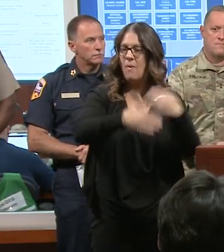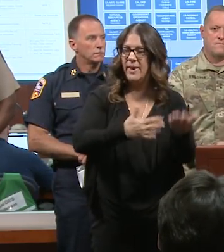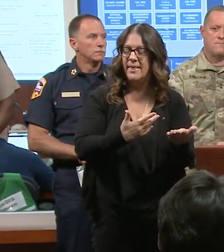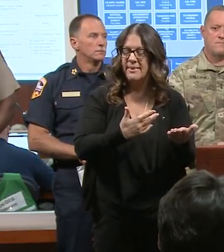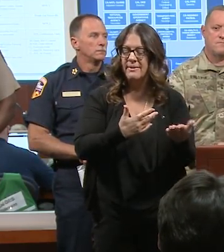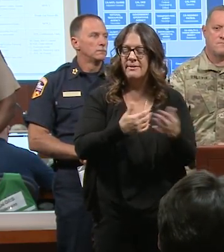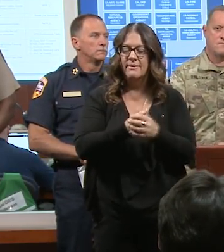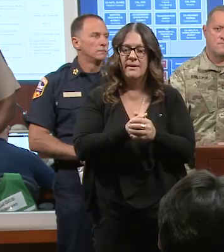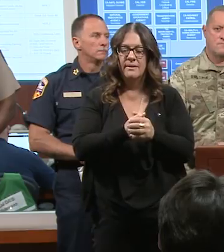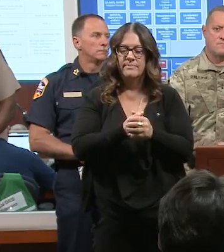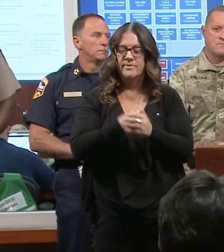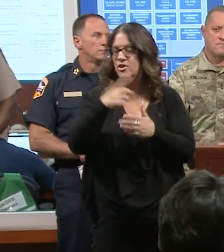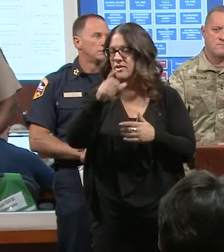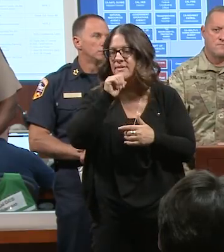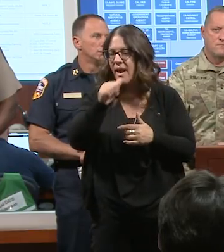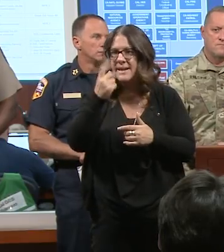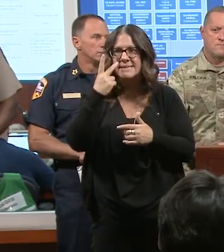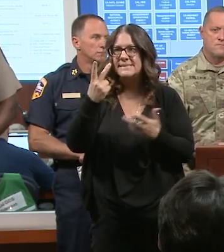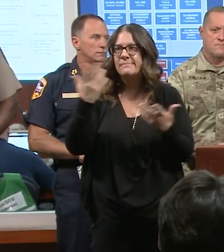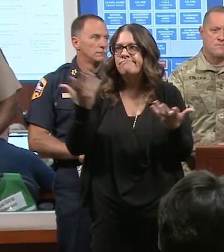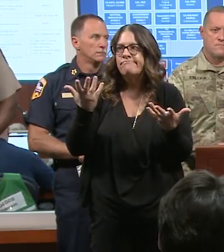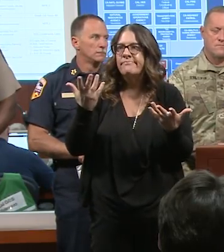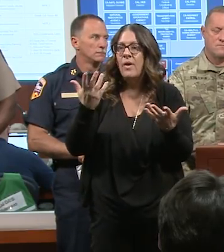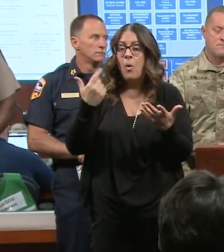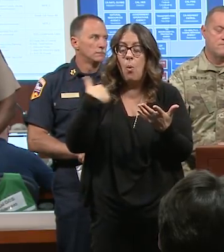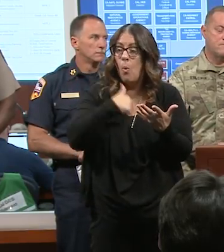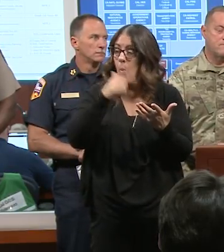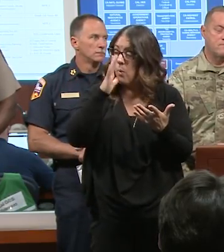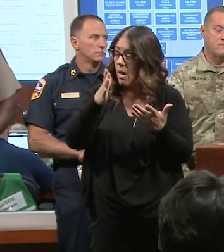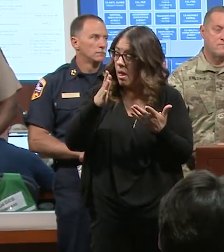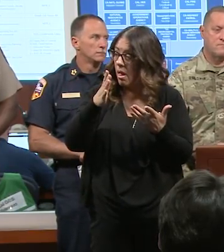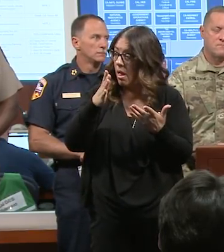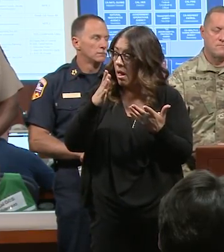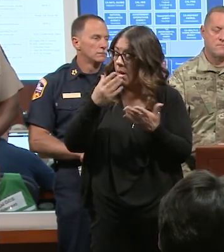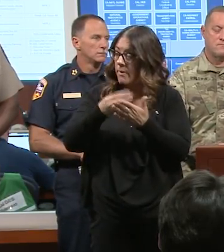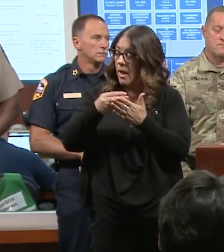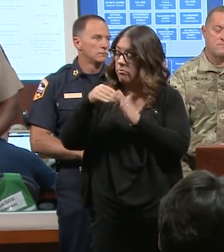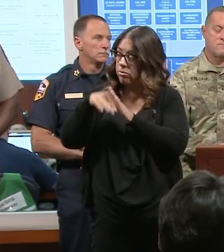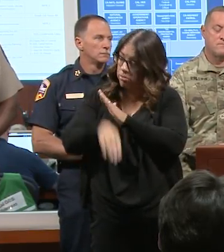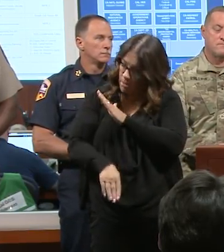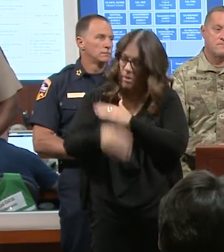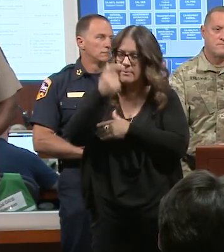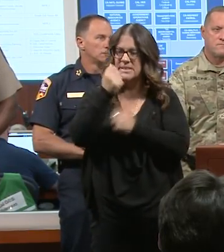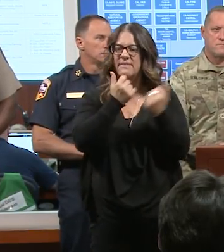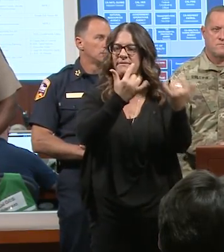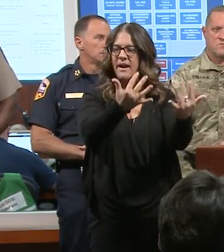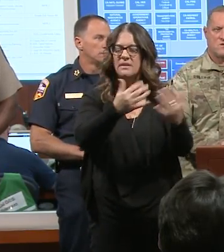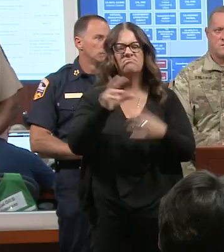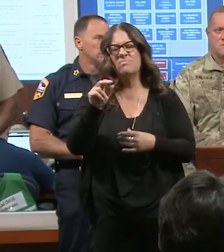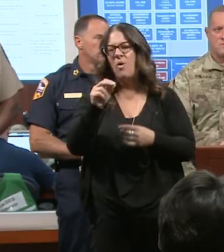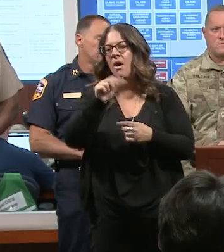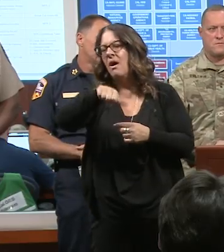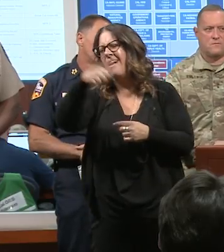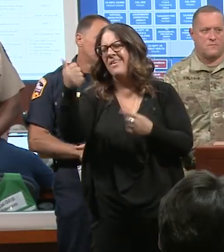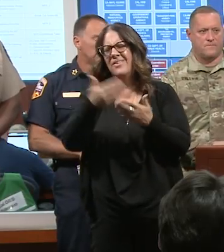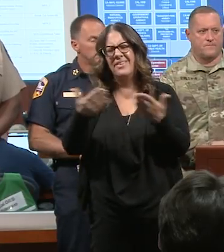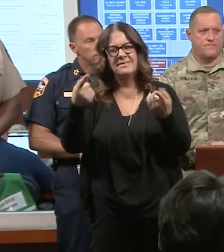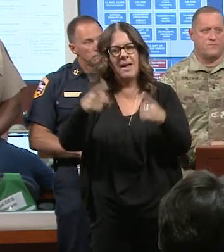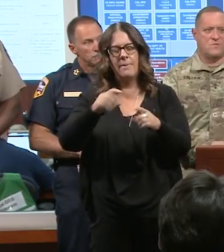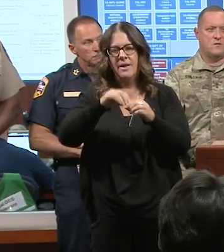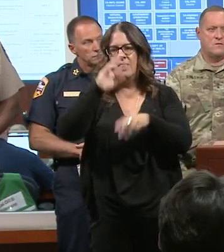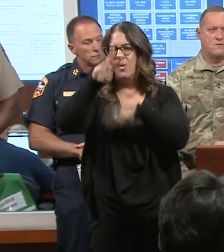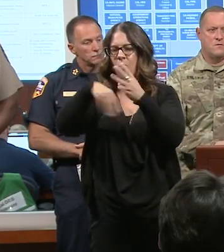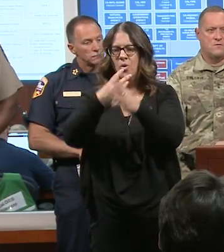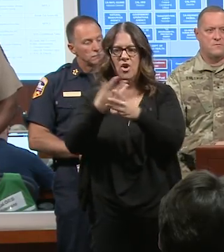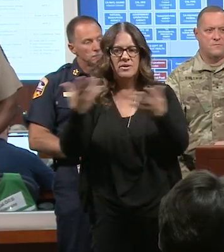think you're going to see a slowdown because of the fires. There may be other things going on in the world or the financial